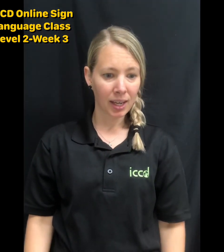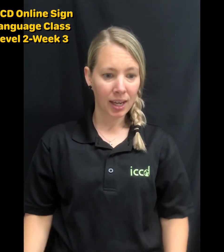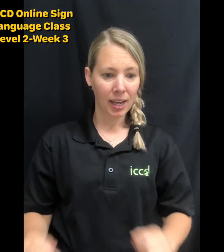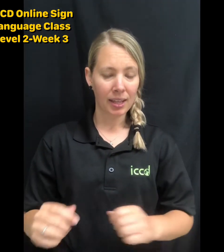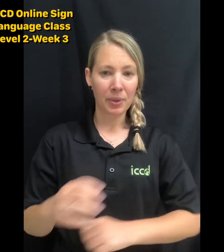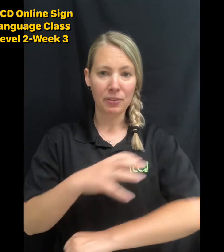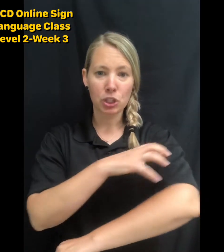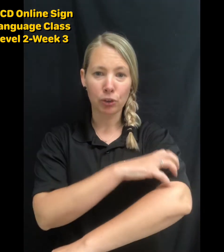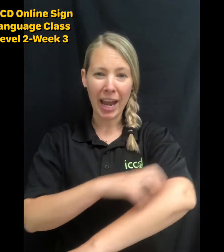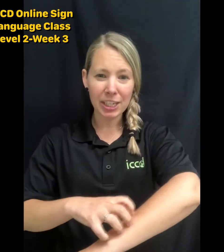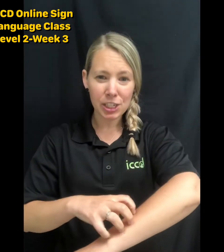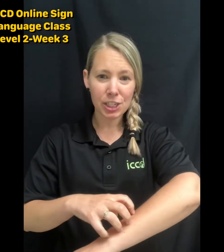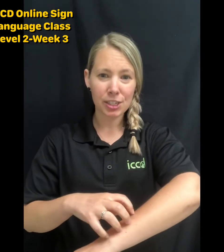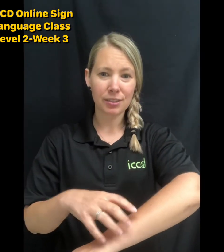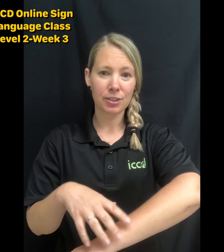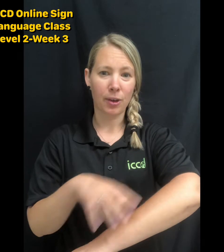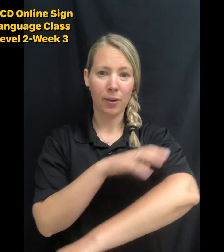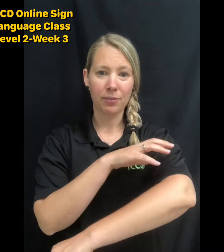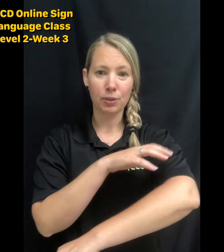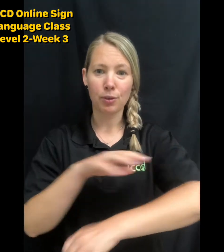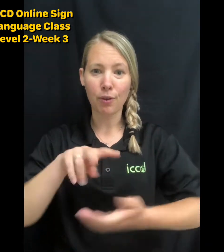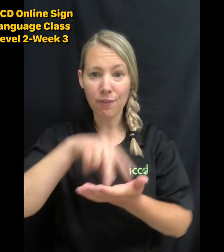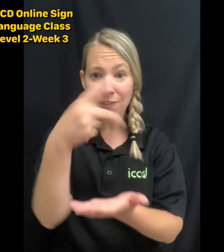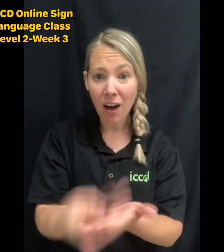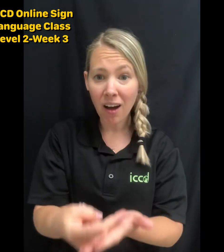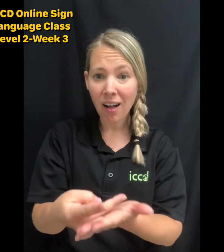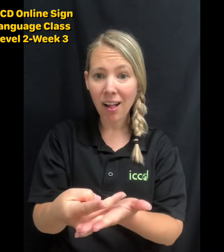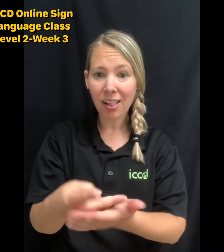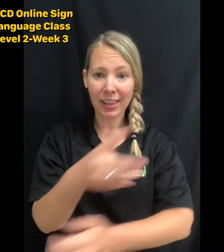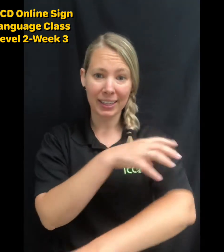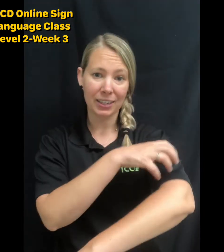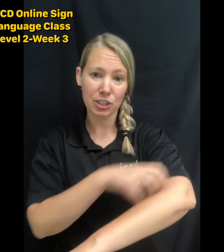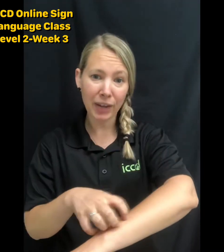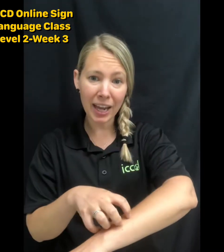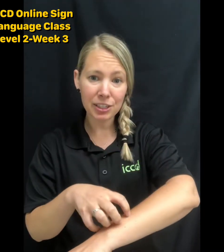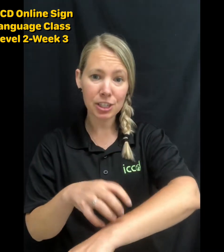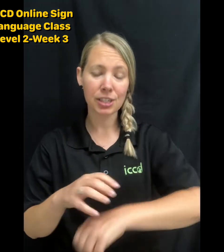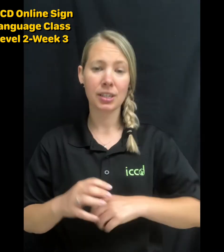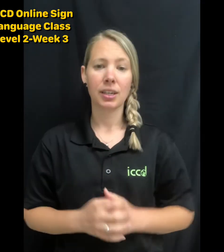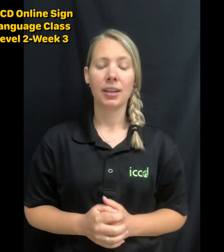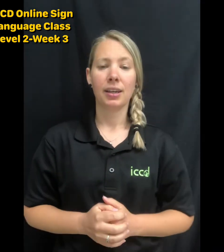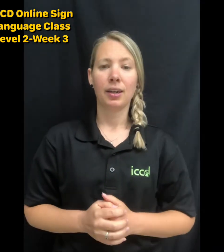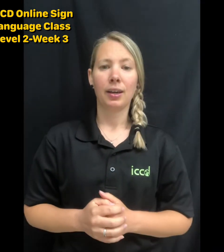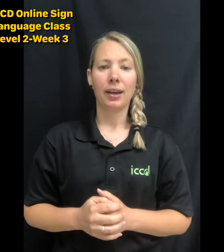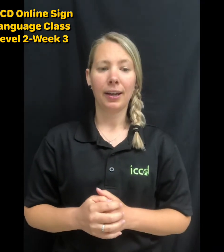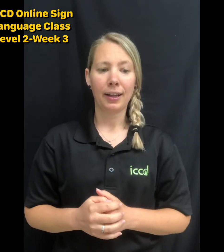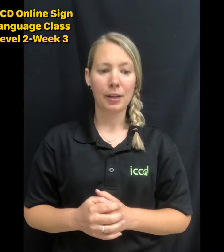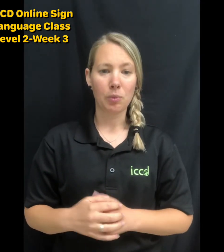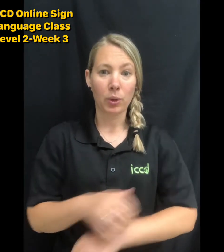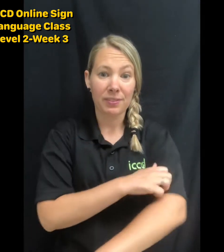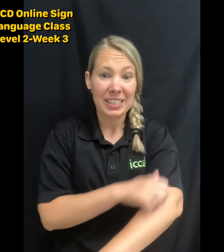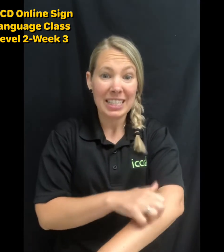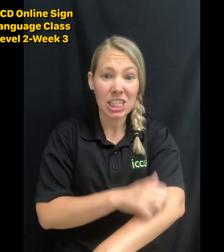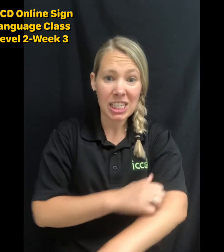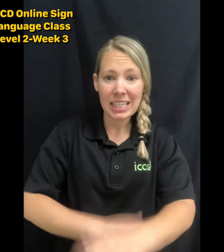Then we have scratch. So if you fall and get a scratch, or if it's itching.